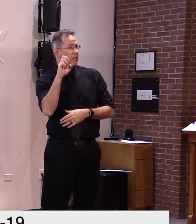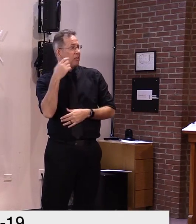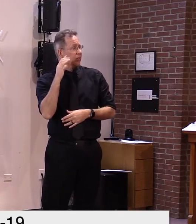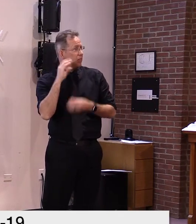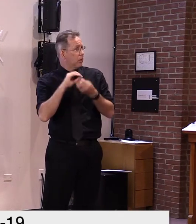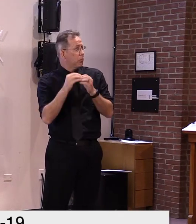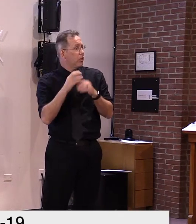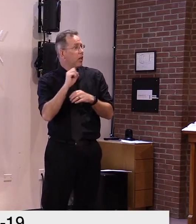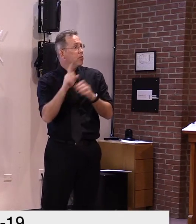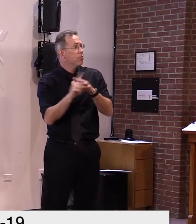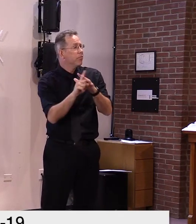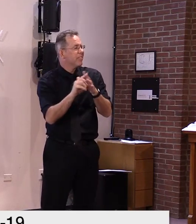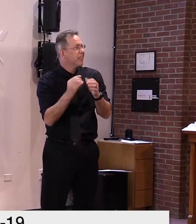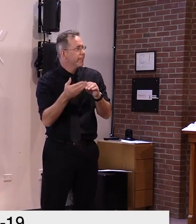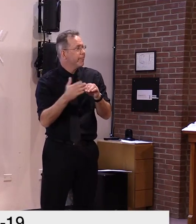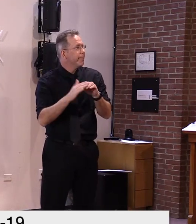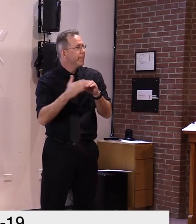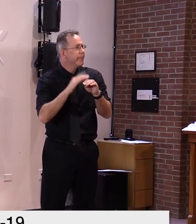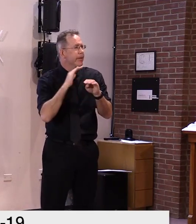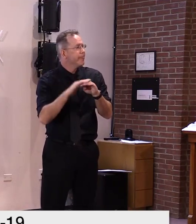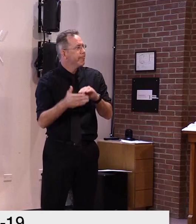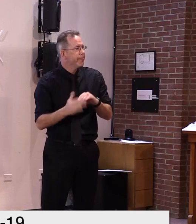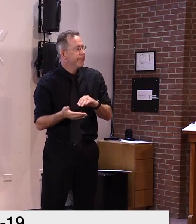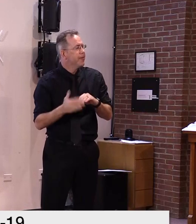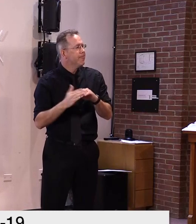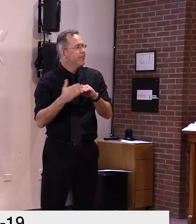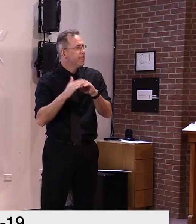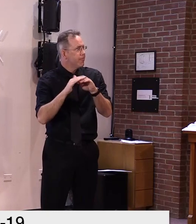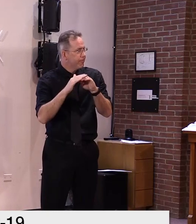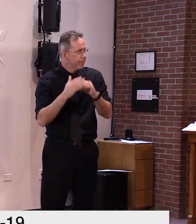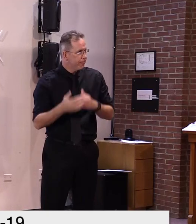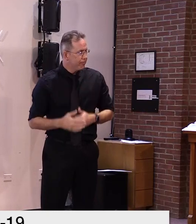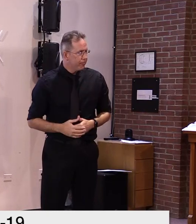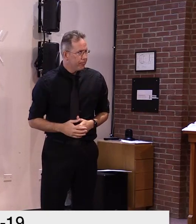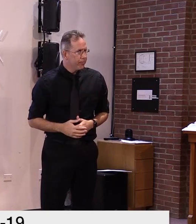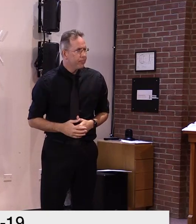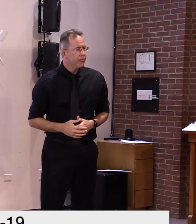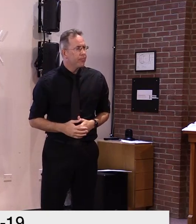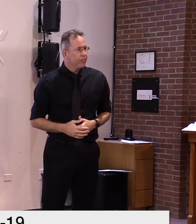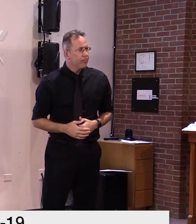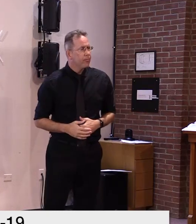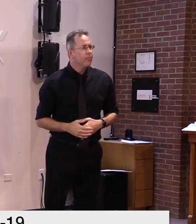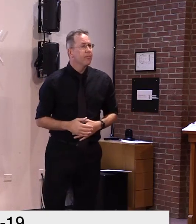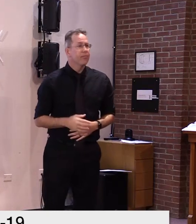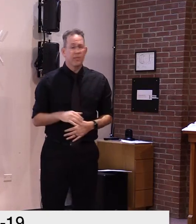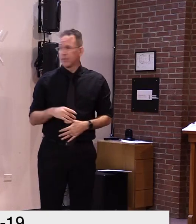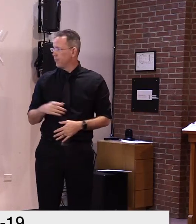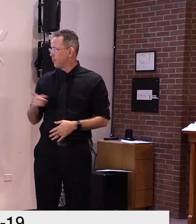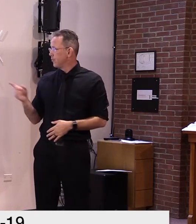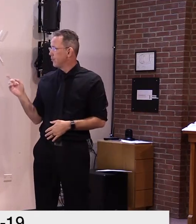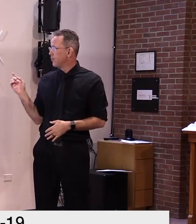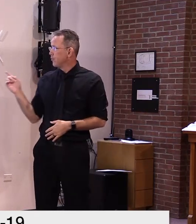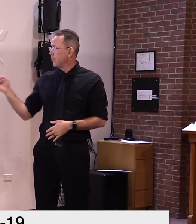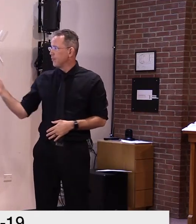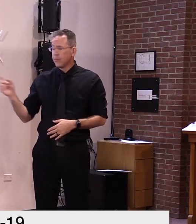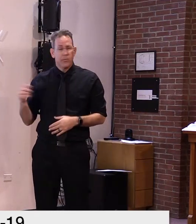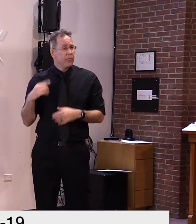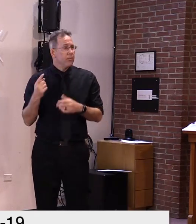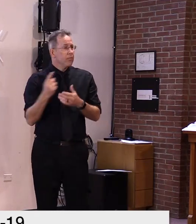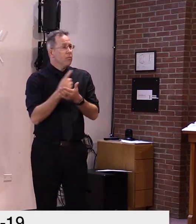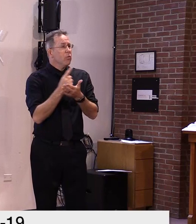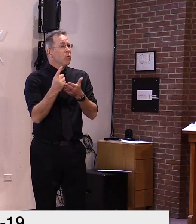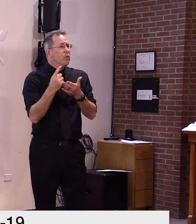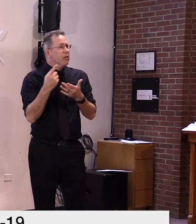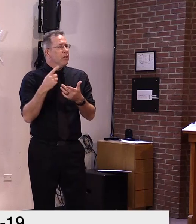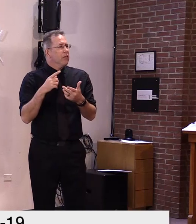that we're going to continue to keep a close eye on, and something that has impacted our travel map as well. You'll see here the